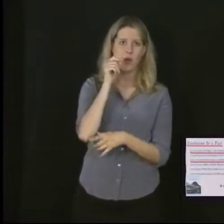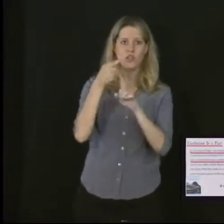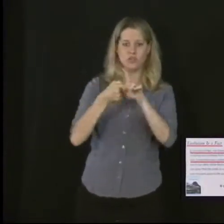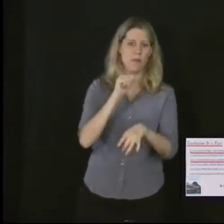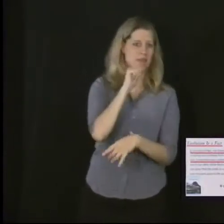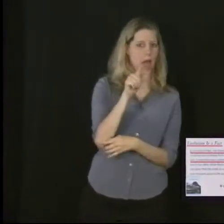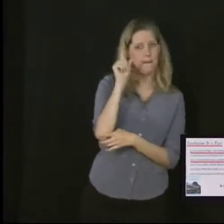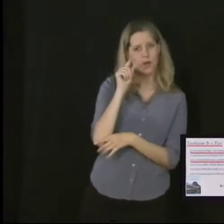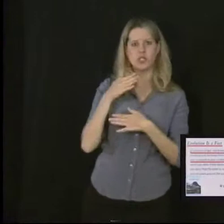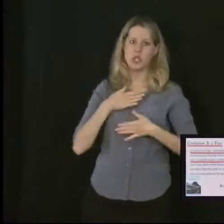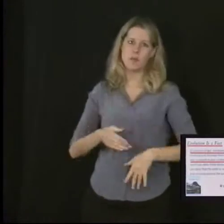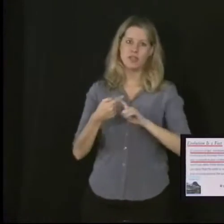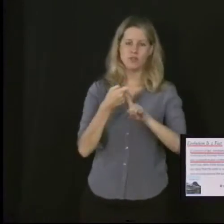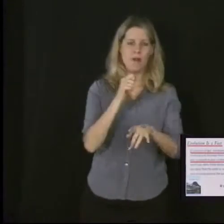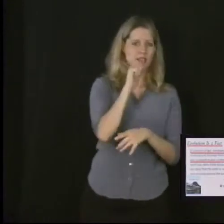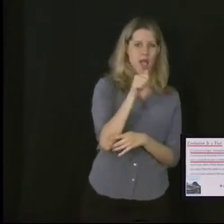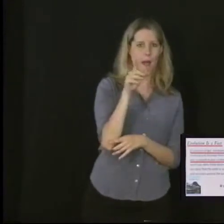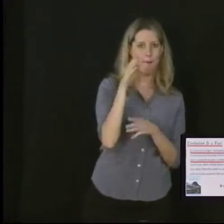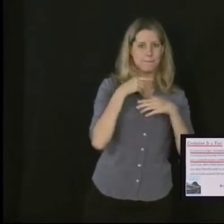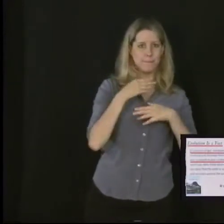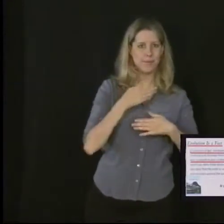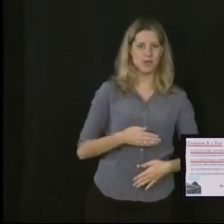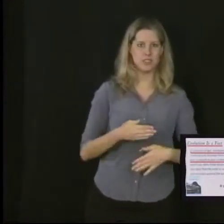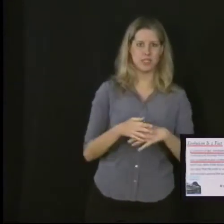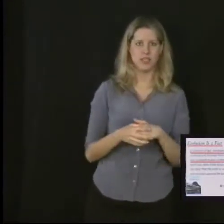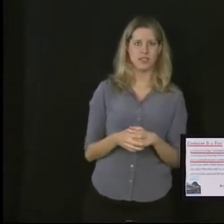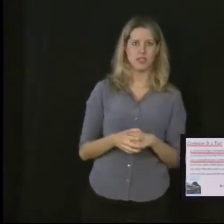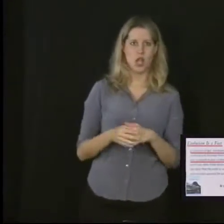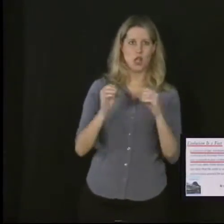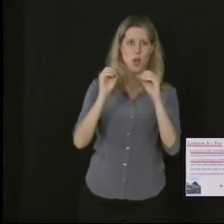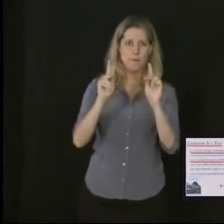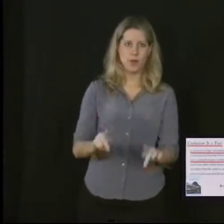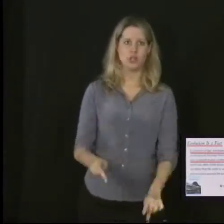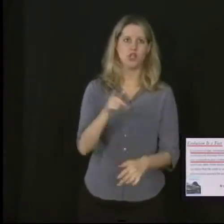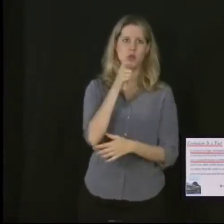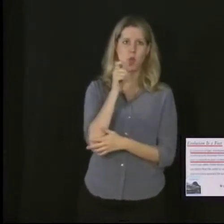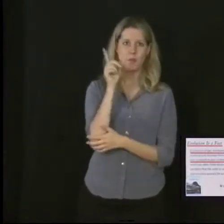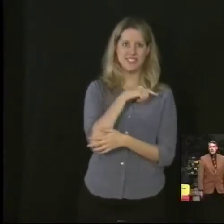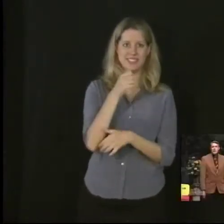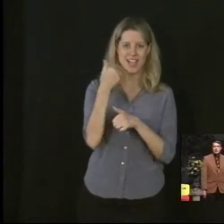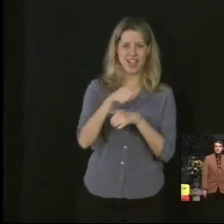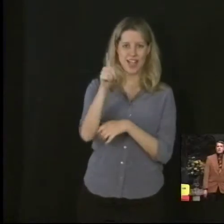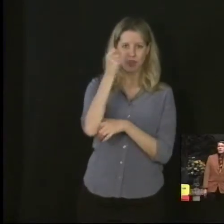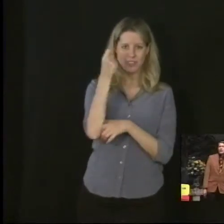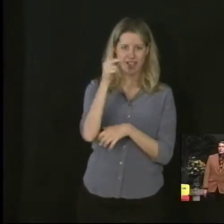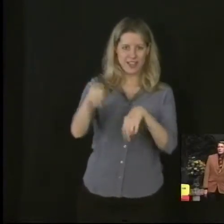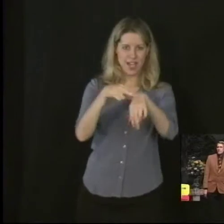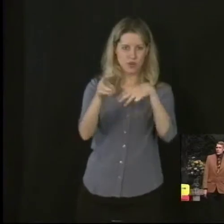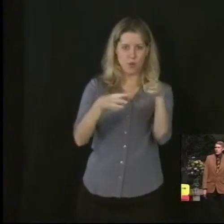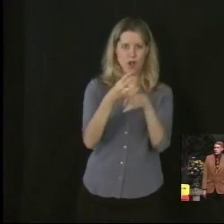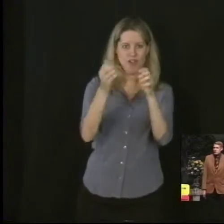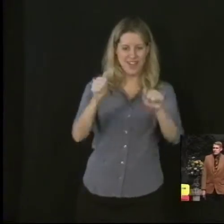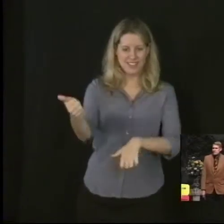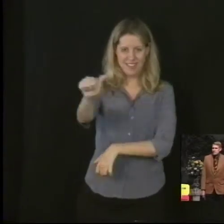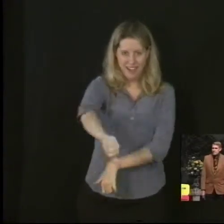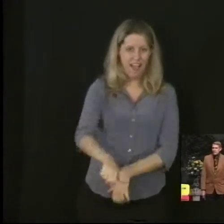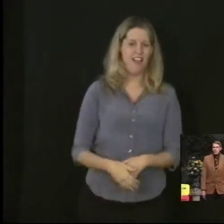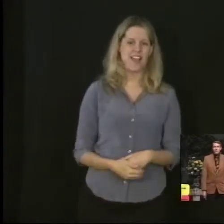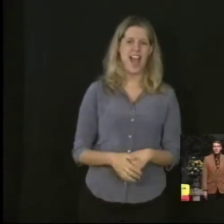from non-humans. No person who pretends to any understanding of the natural world can deny these facts. I think things have changed a little bit,